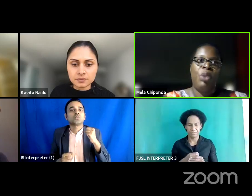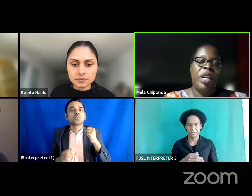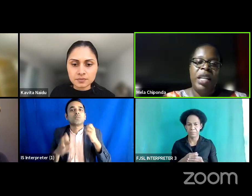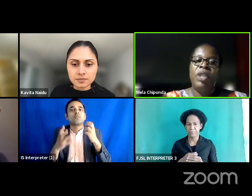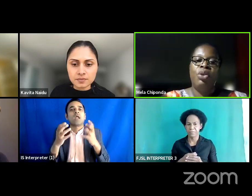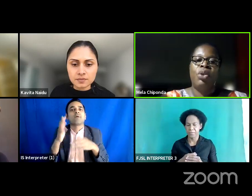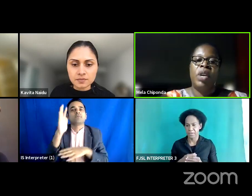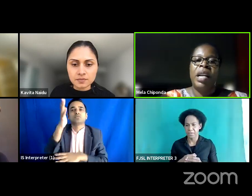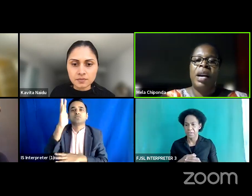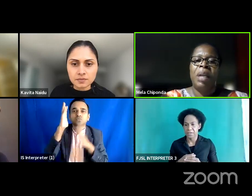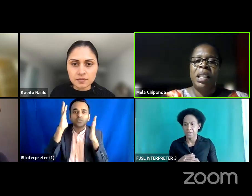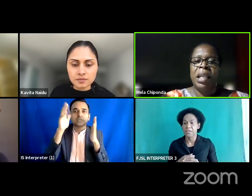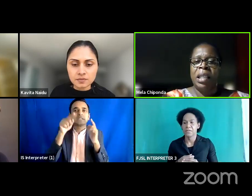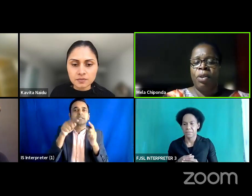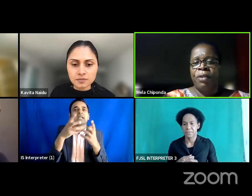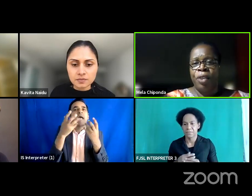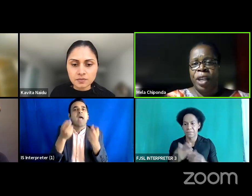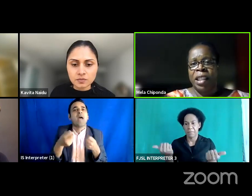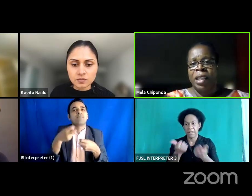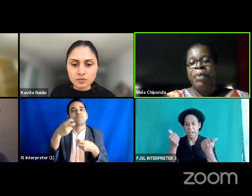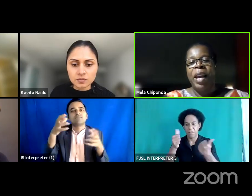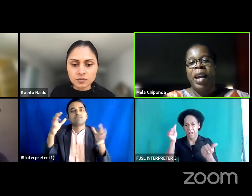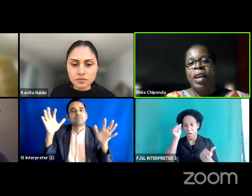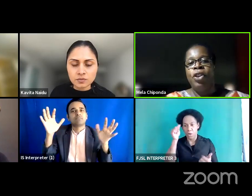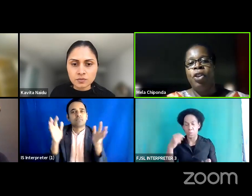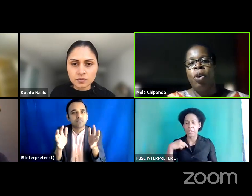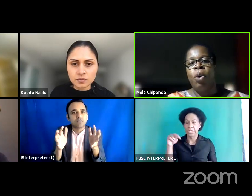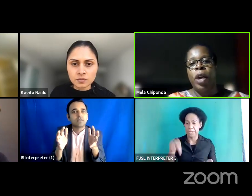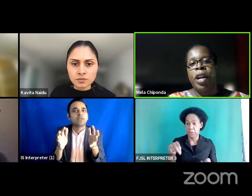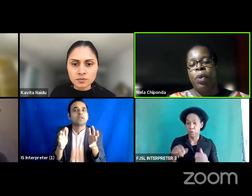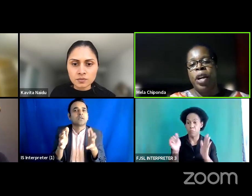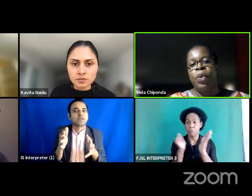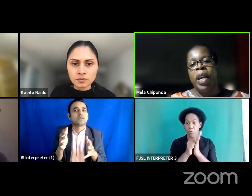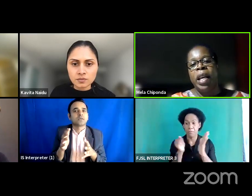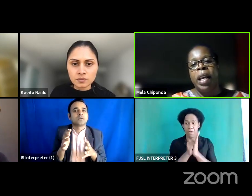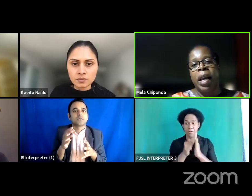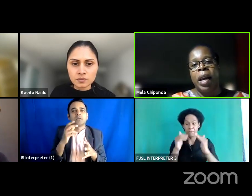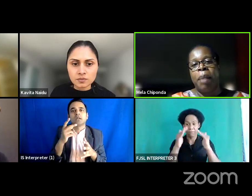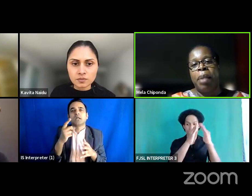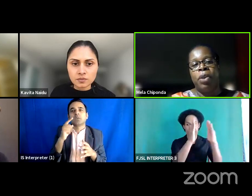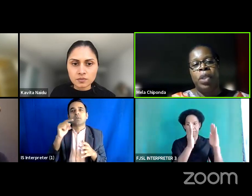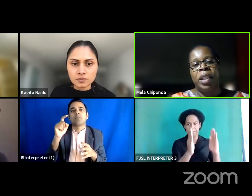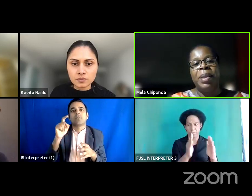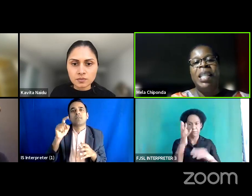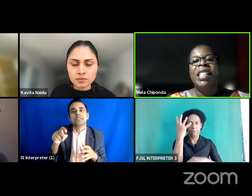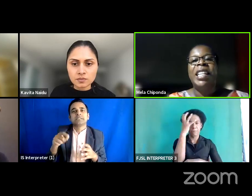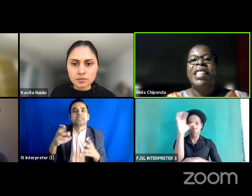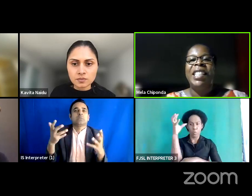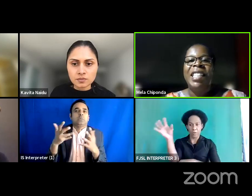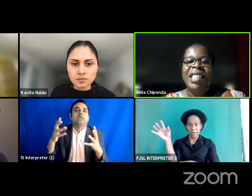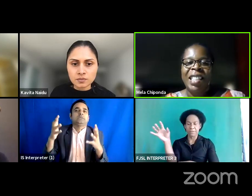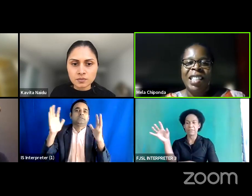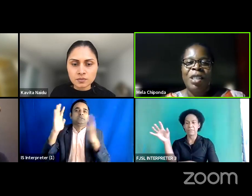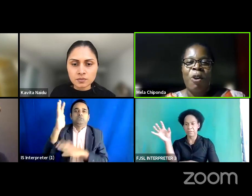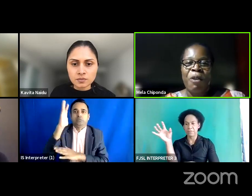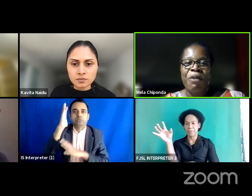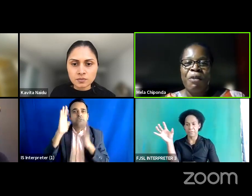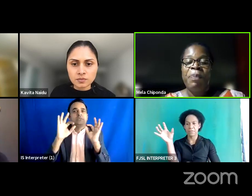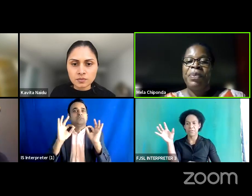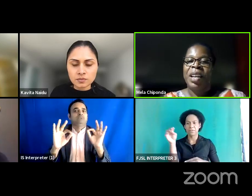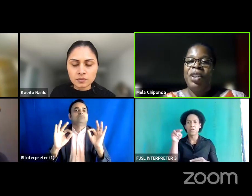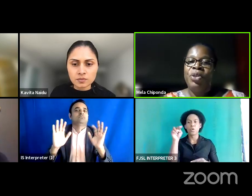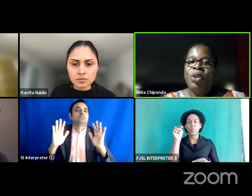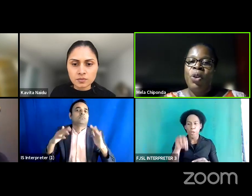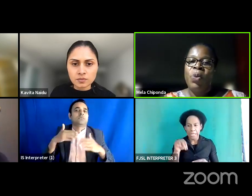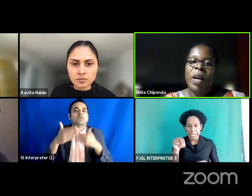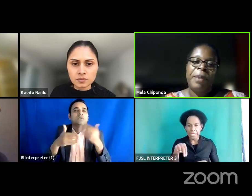have forests, we need to rehabilitate our forests. And you know, when we hear about this resistance